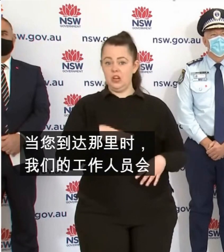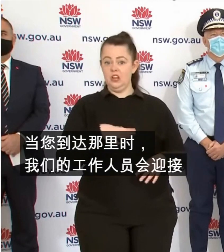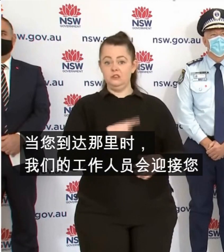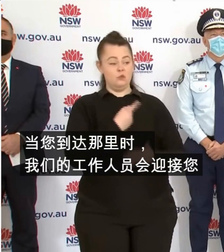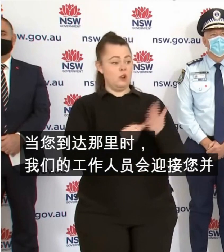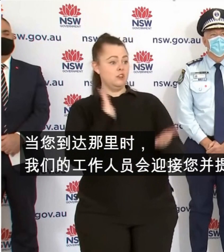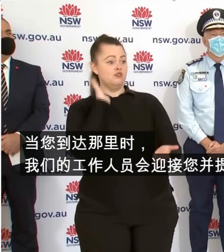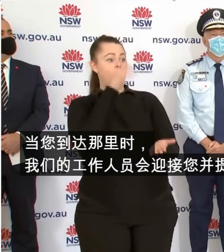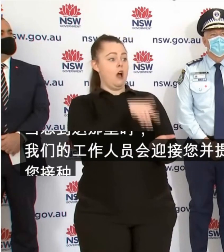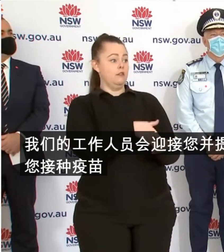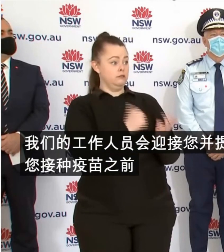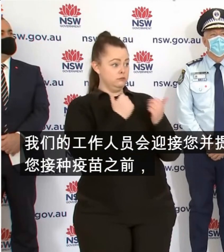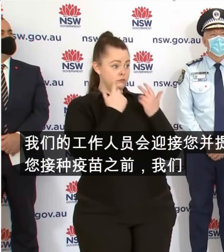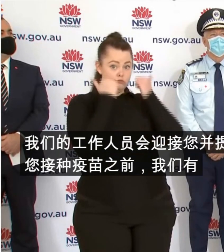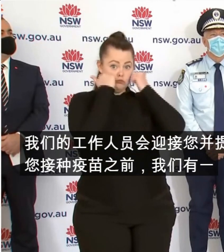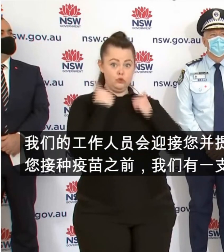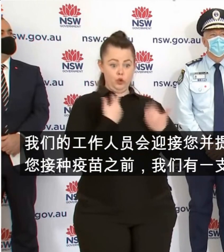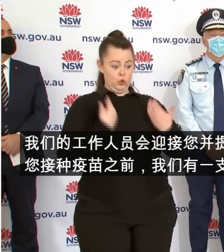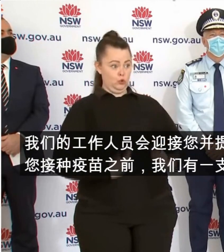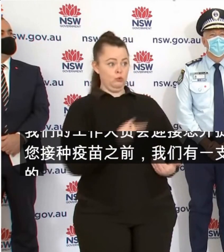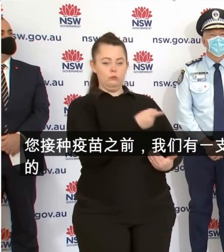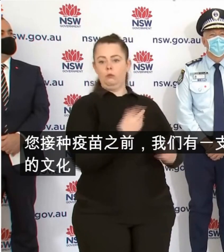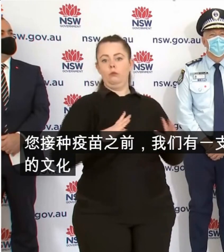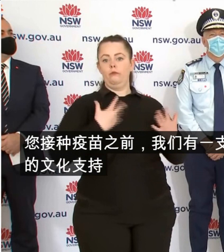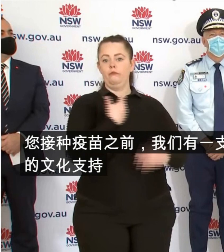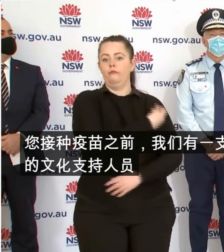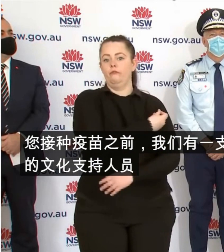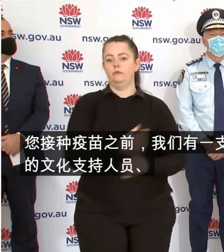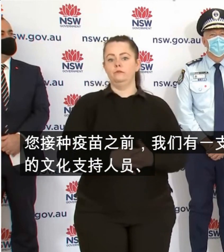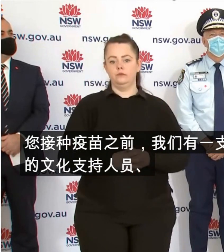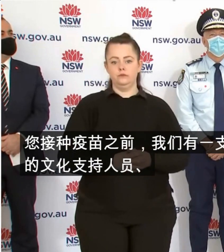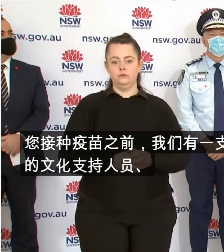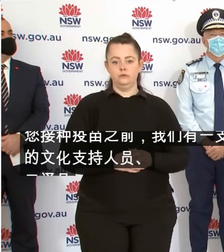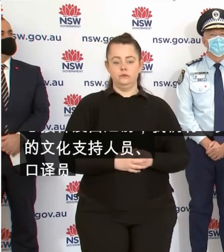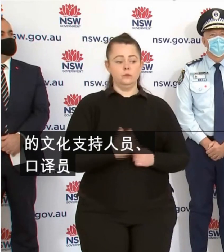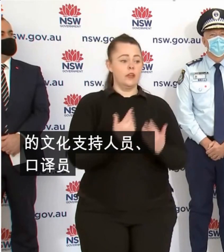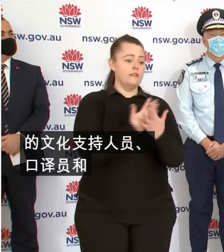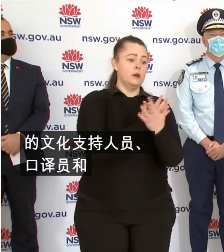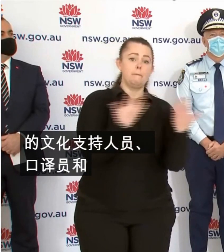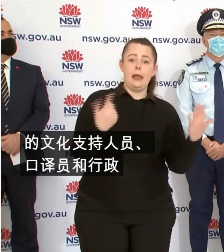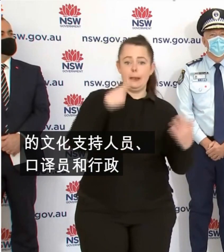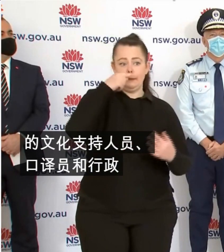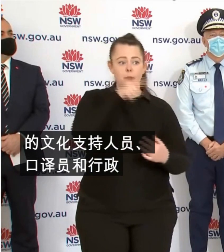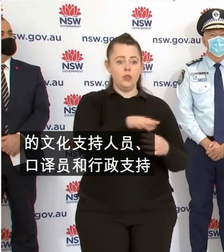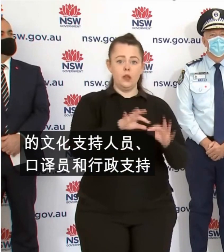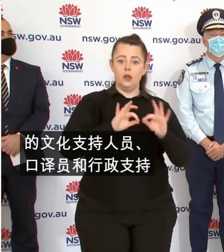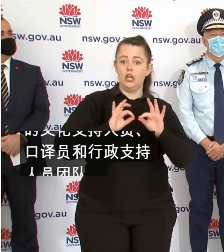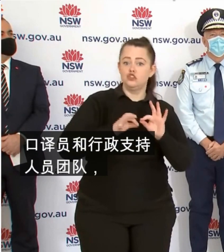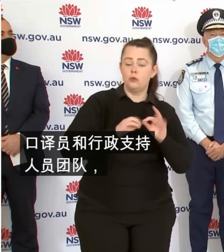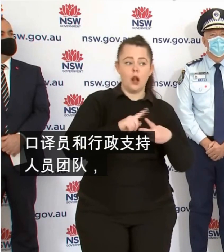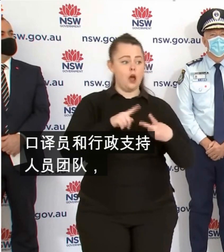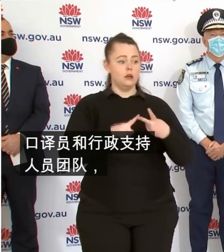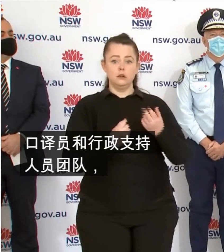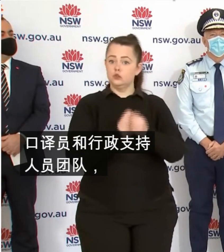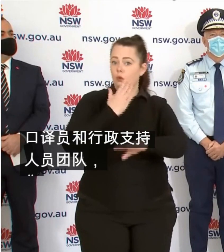staff, and to guide you through to get your vaccine, we have a wonderful team of cultural support workers, interpreters, and administrative support